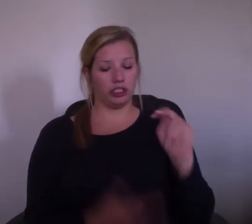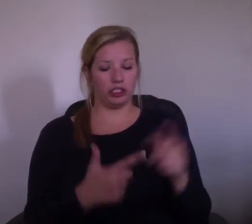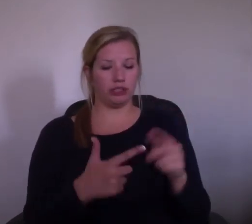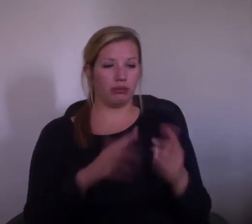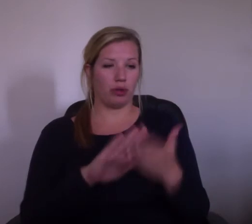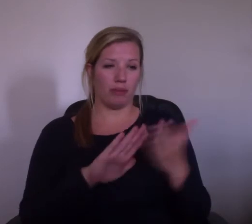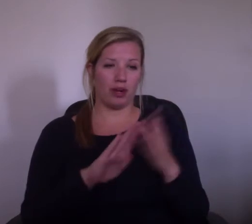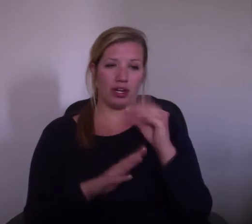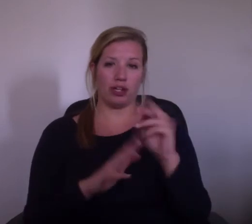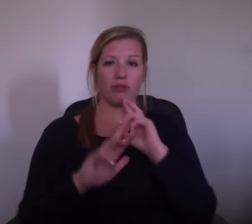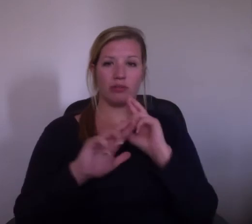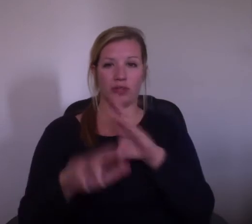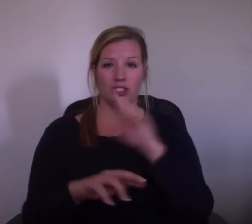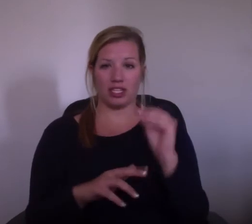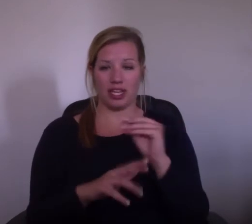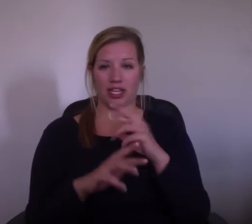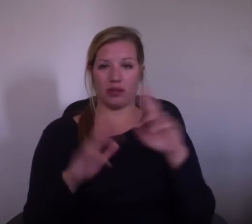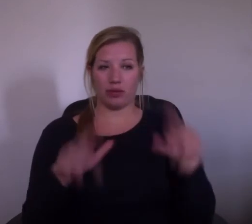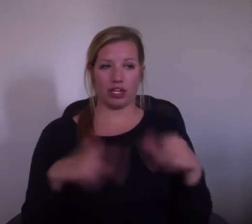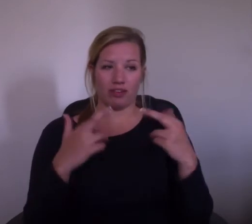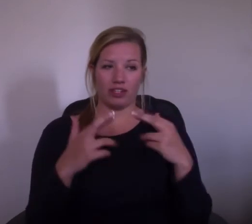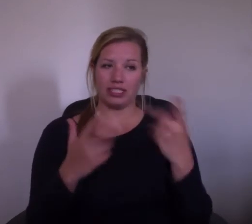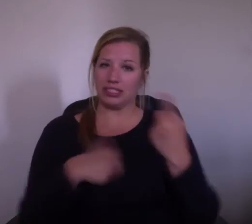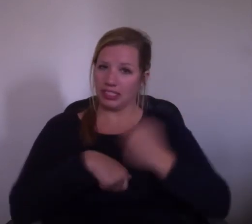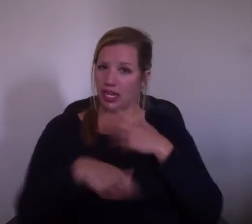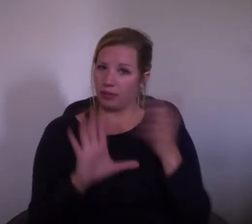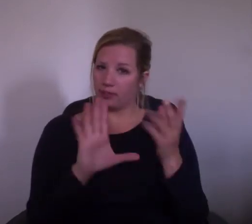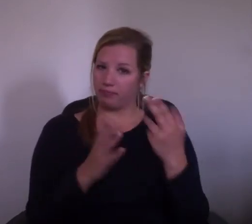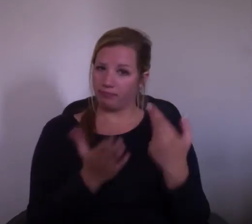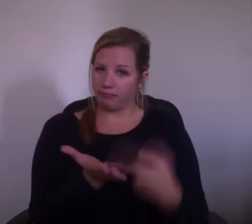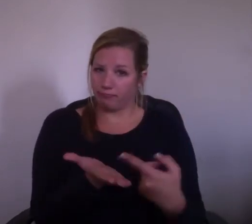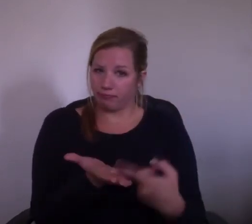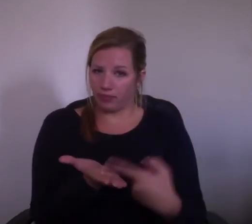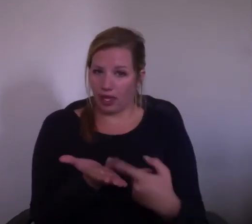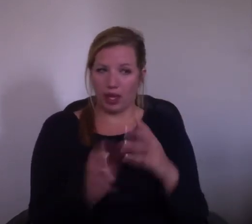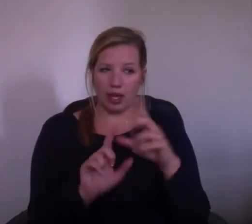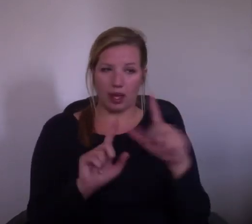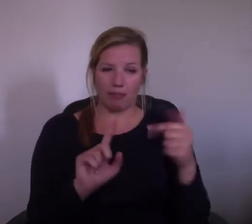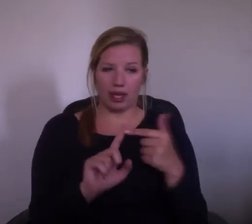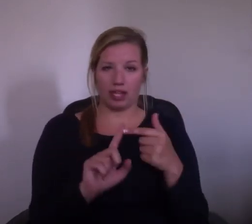recovery. And today I'm going to talk to you about disaster preparedness.